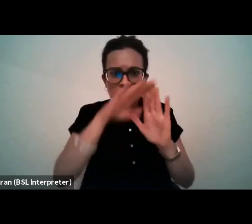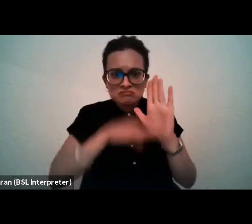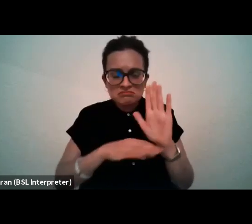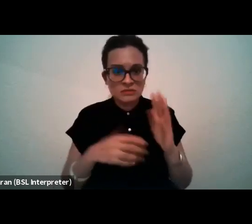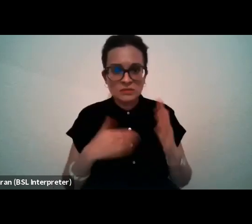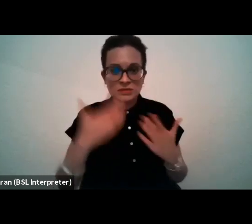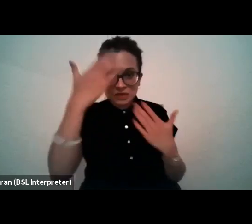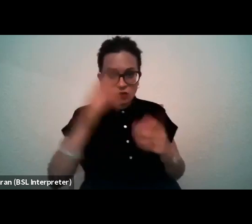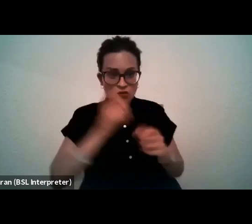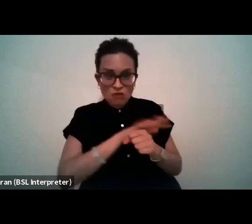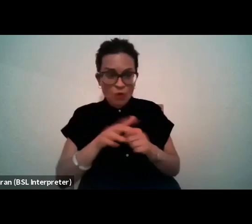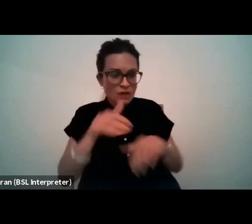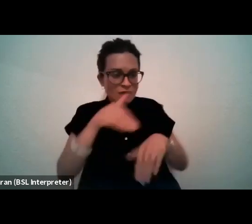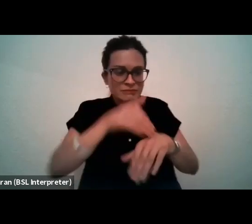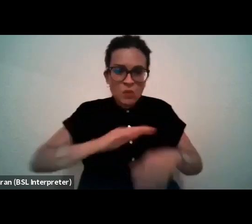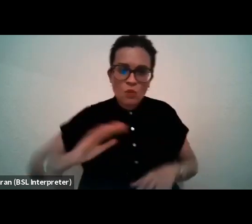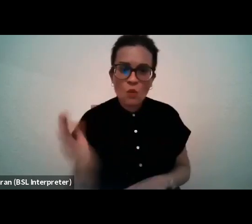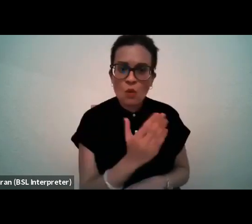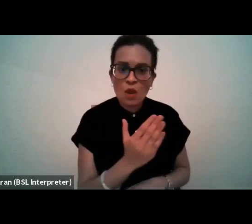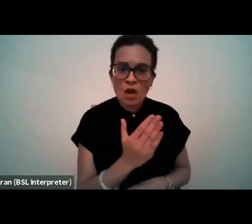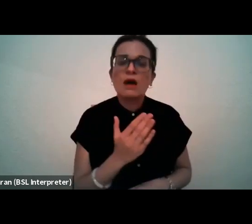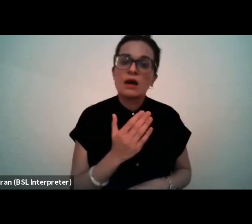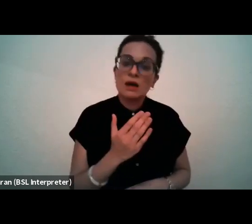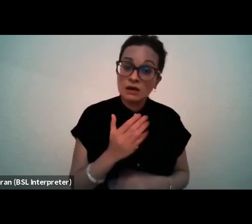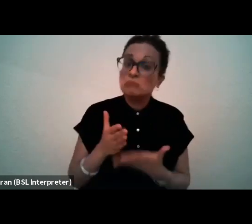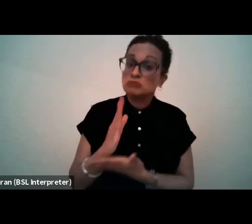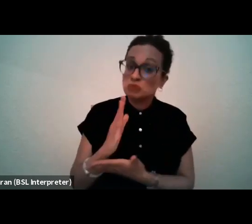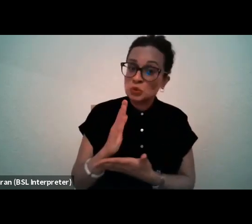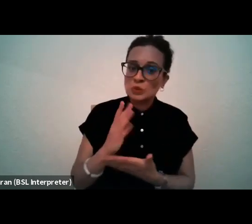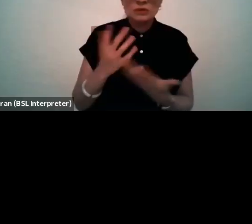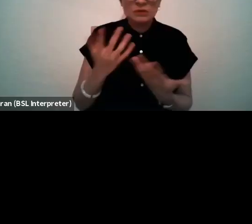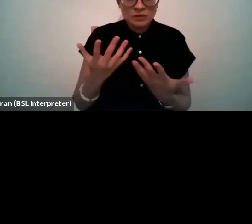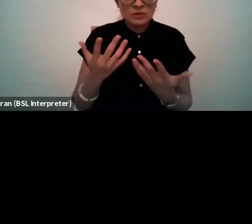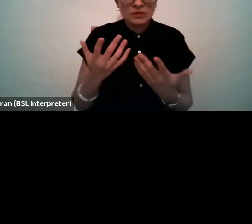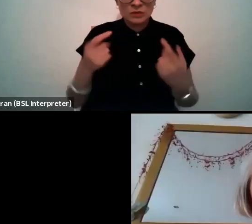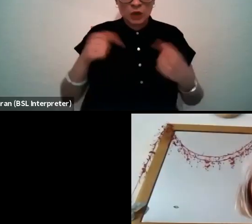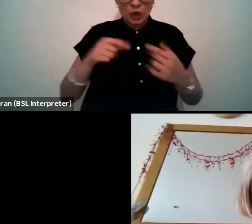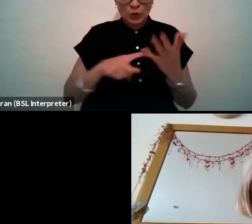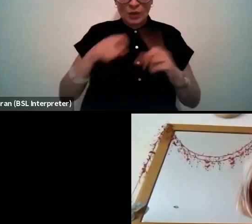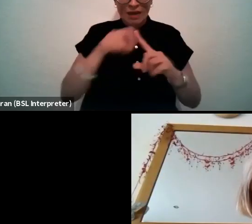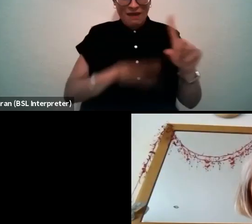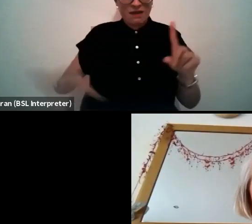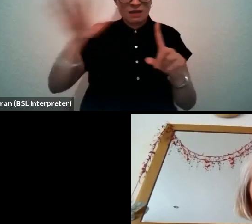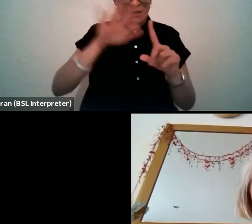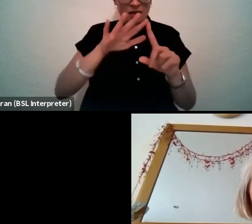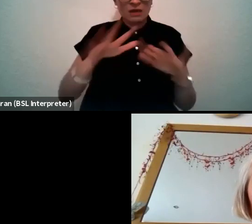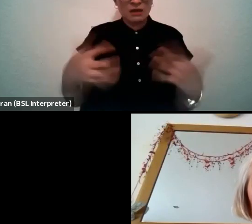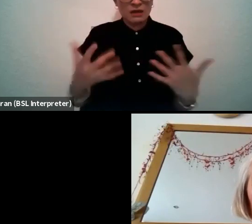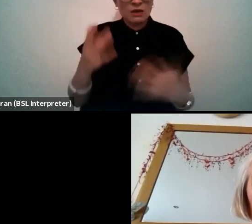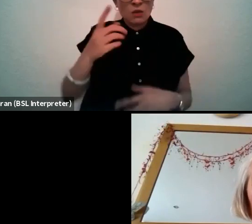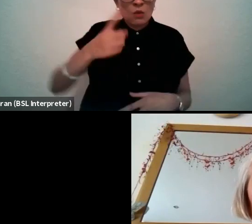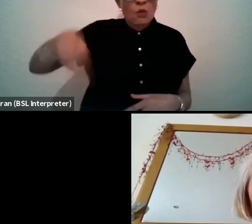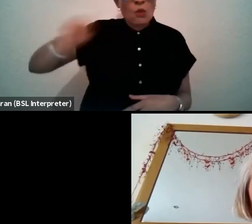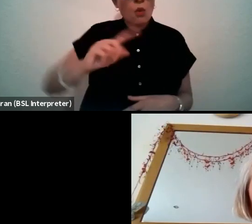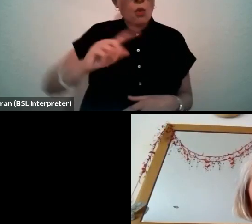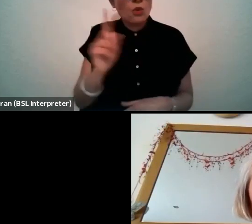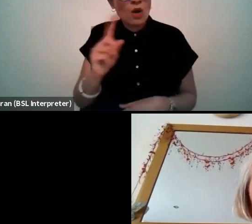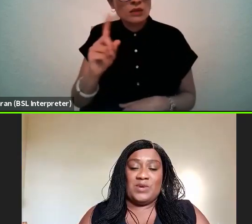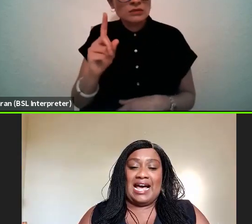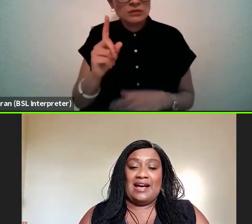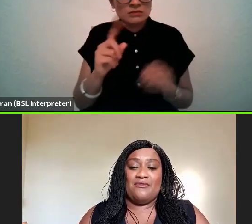whereas in some aspects that is true, it's certainly the case that in this country, all of